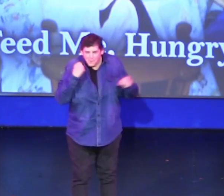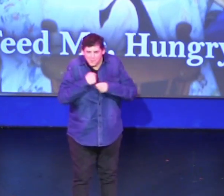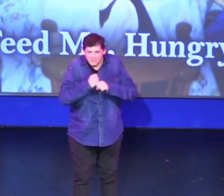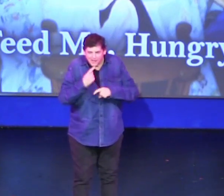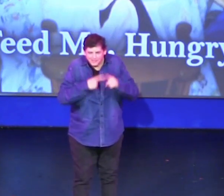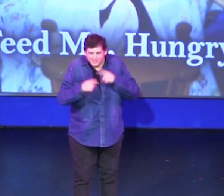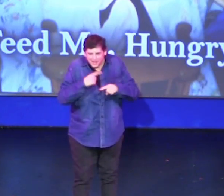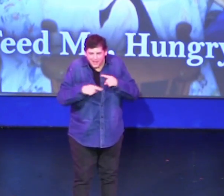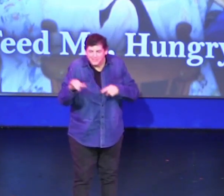before.